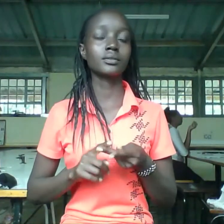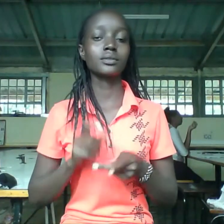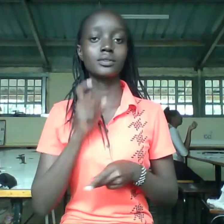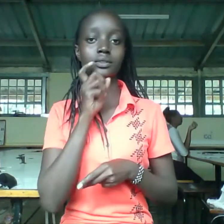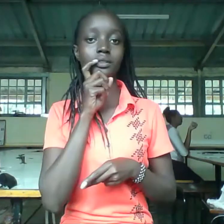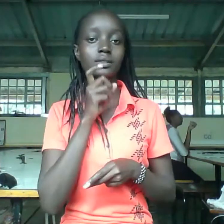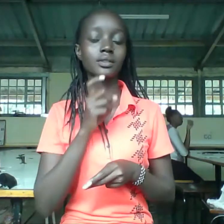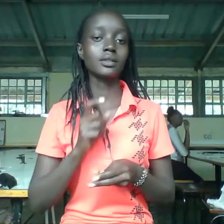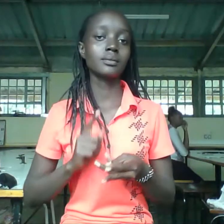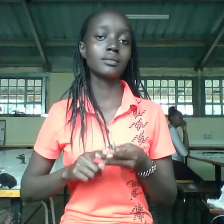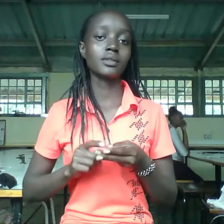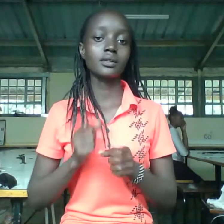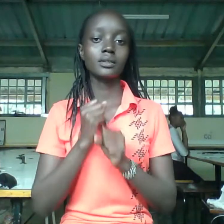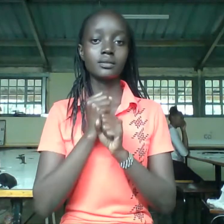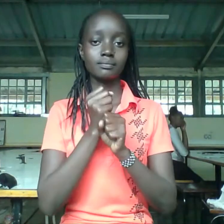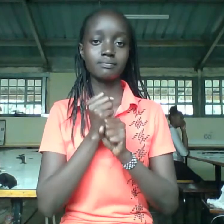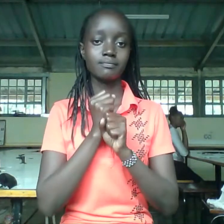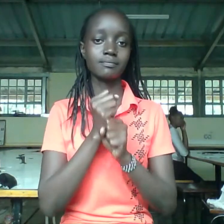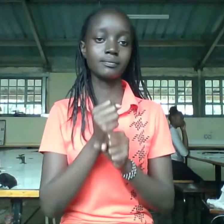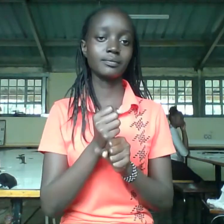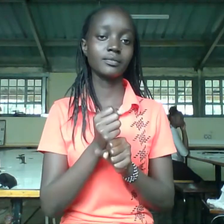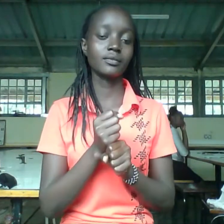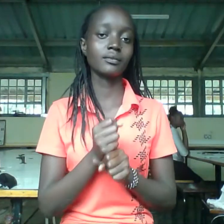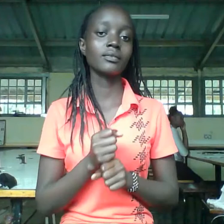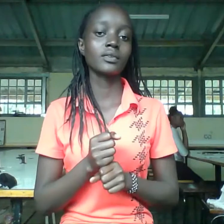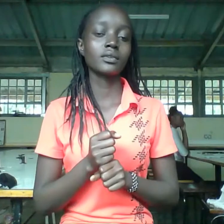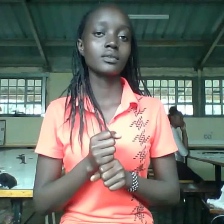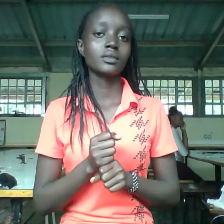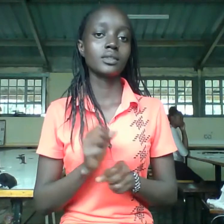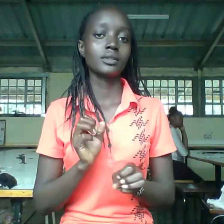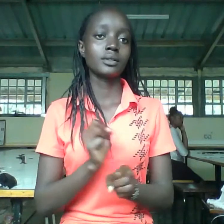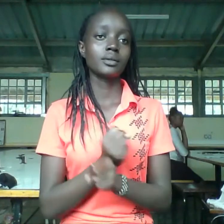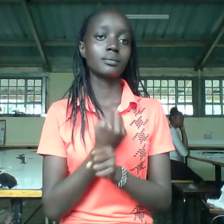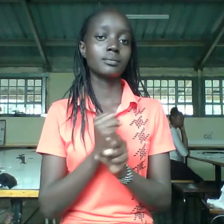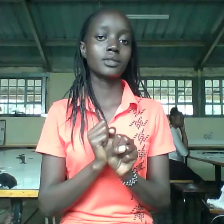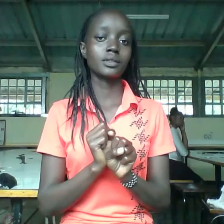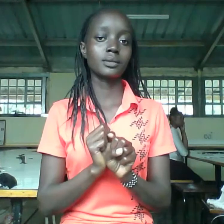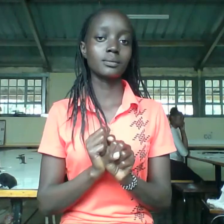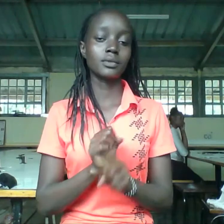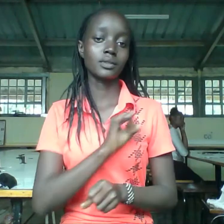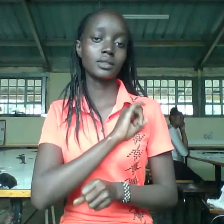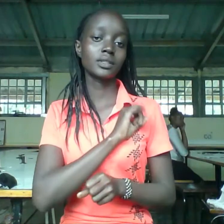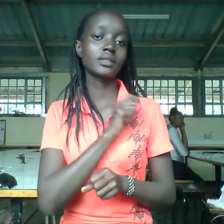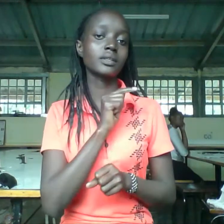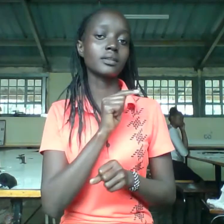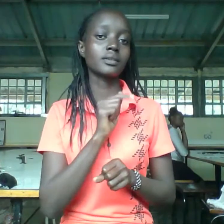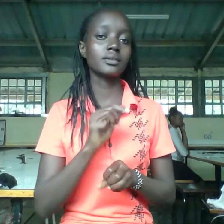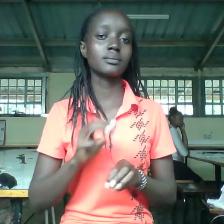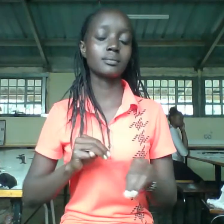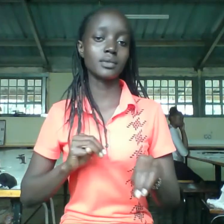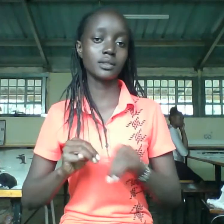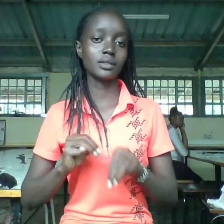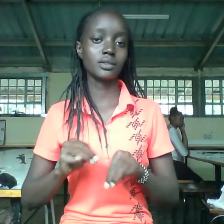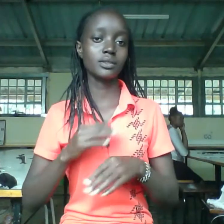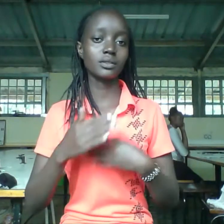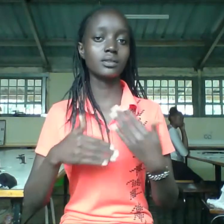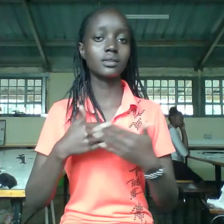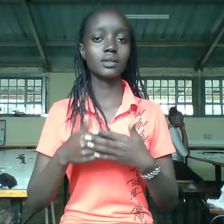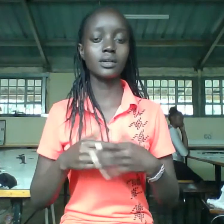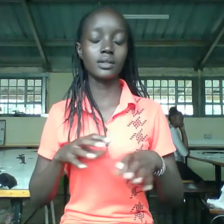horses. Of course, Isaac could never manage all those animals alone. So